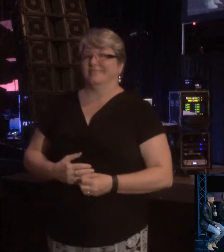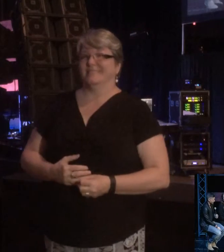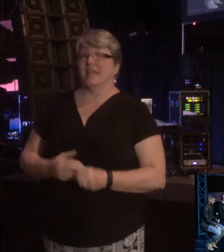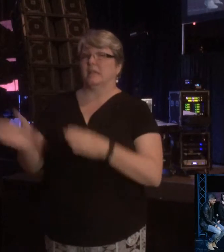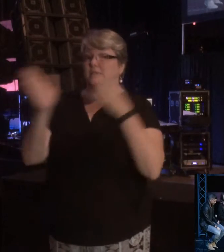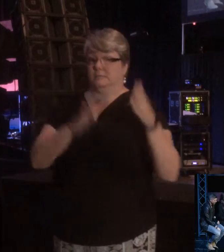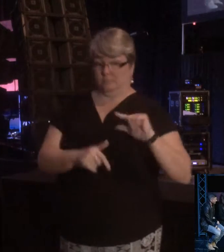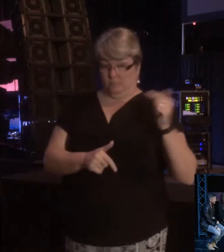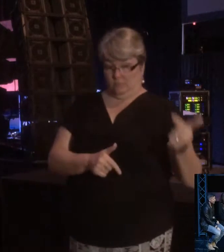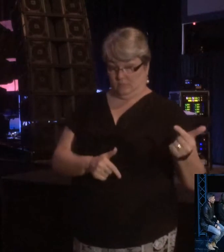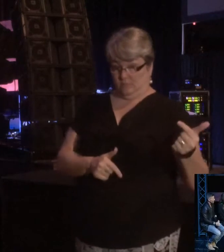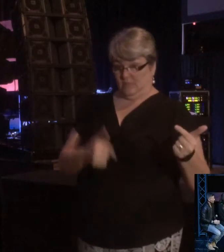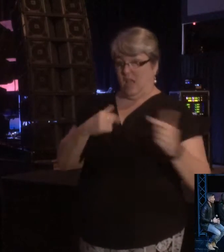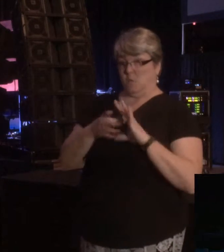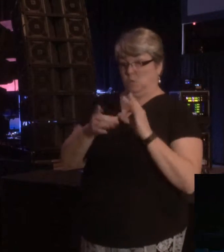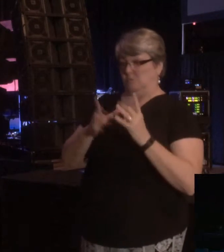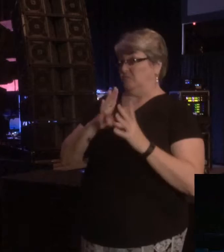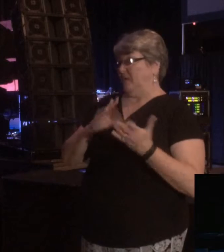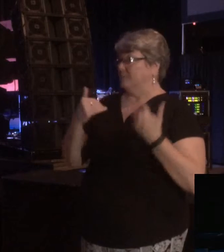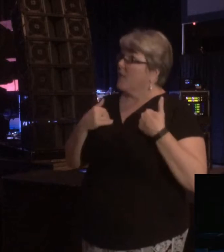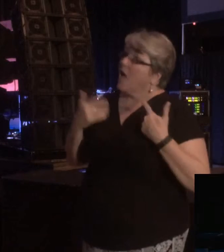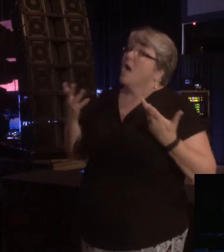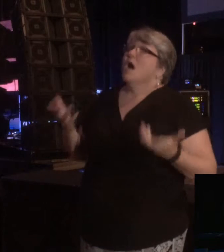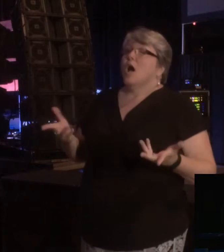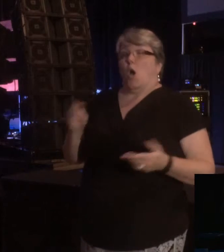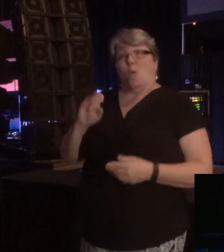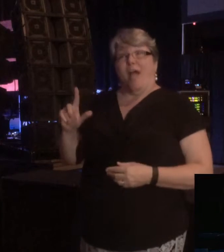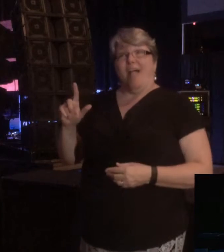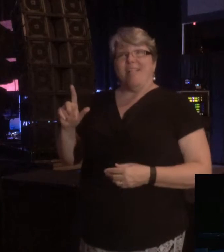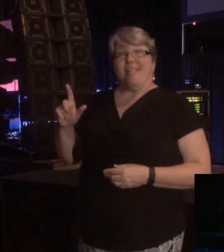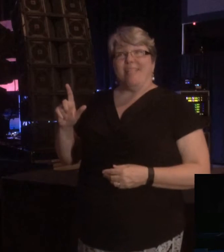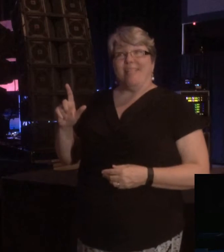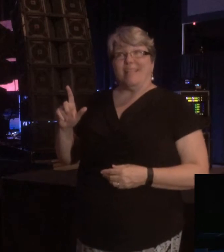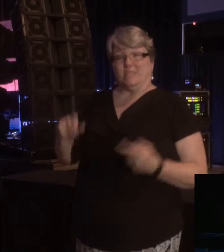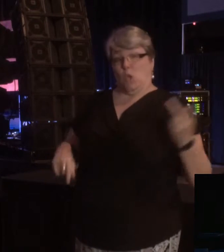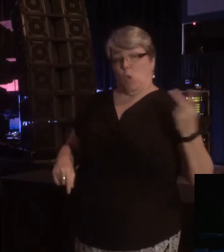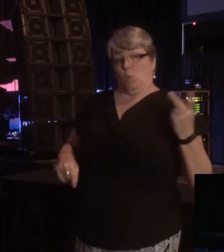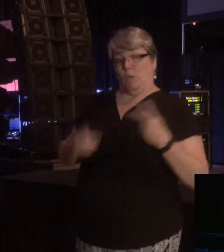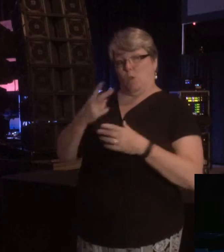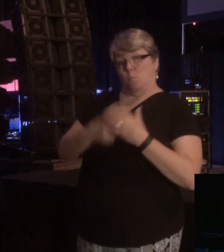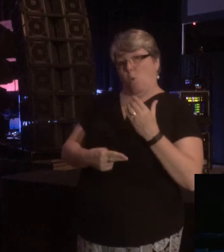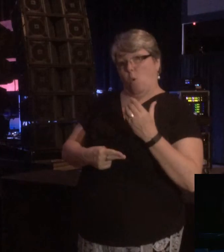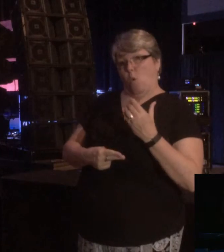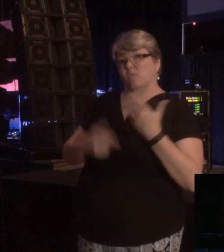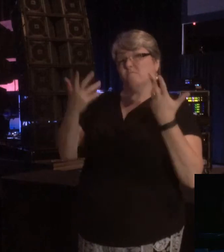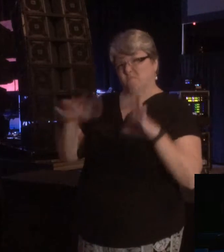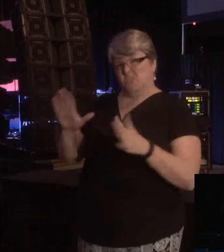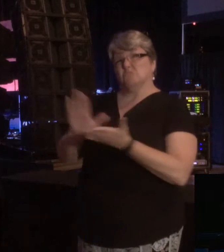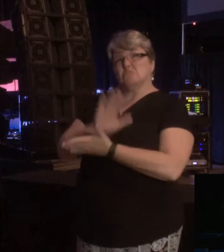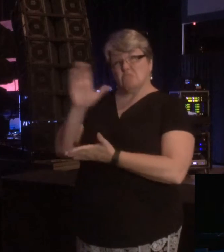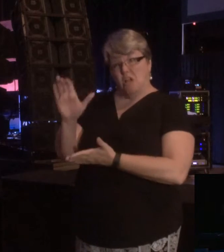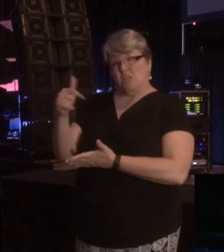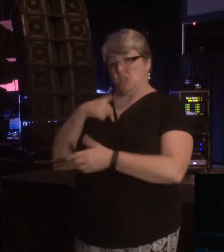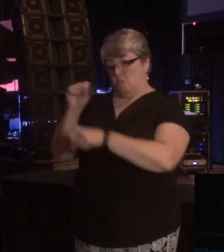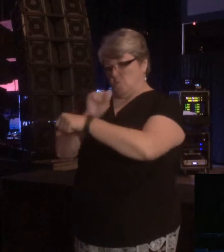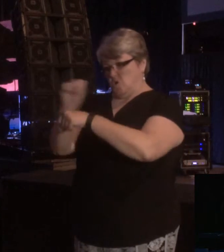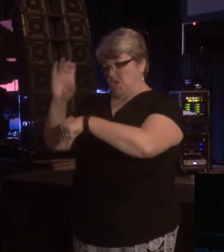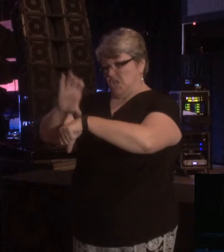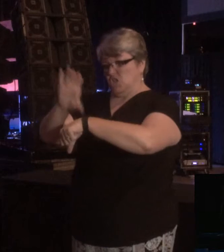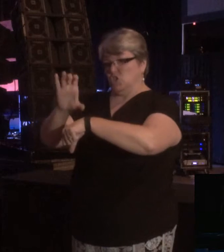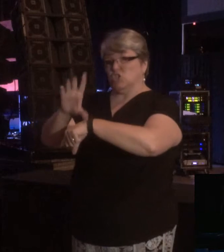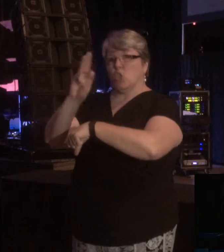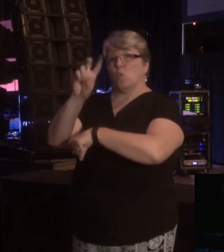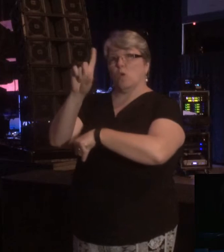I was leading worship at a girls' event. Jeff was leading worship at another event, and we both had our bands, and we were actually both landed in